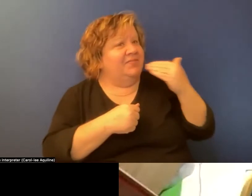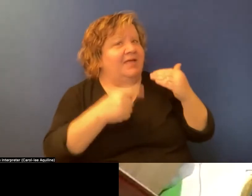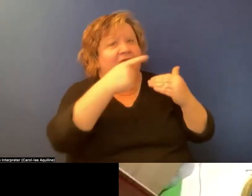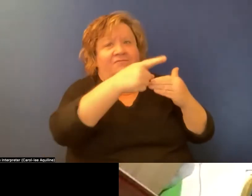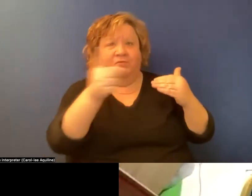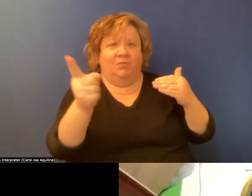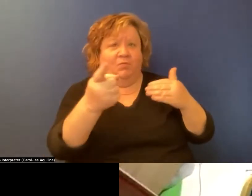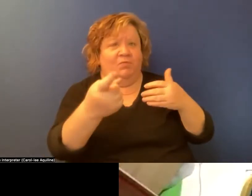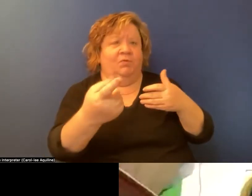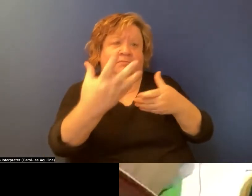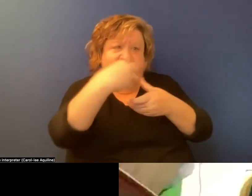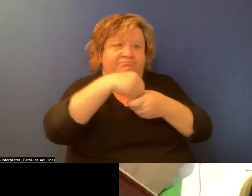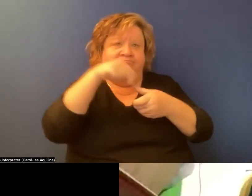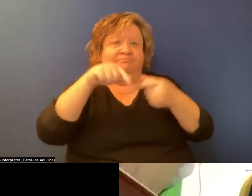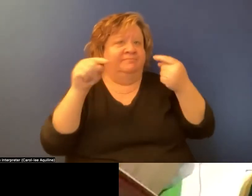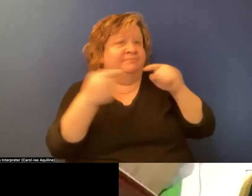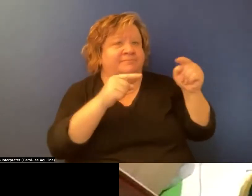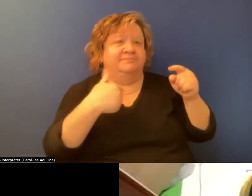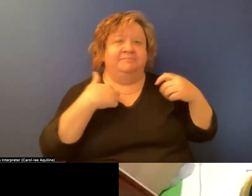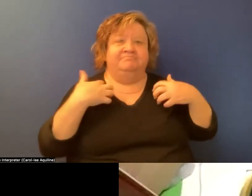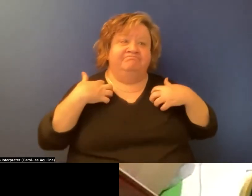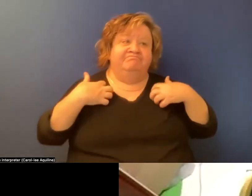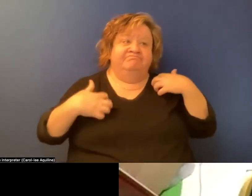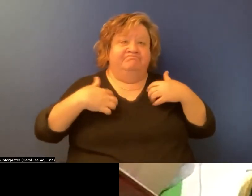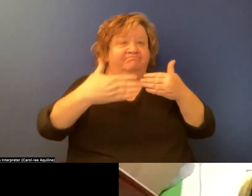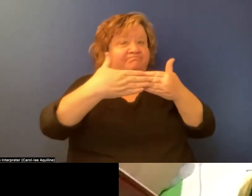rest of the meeting today. Thank you. Over.